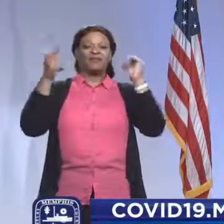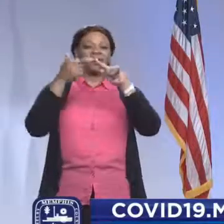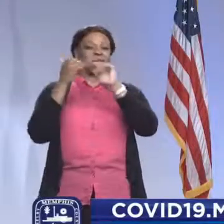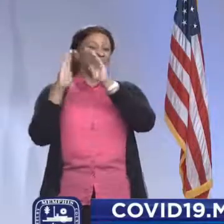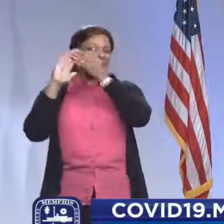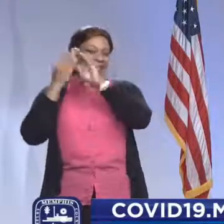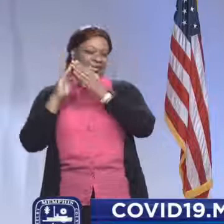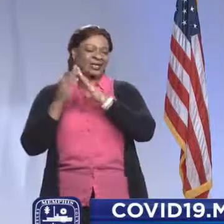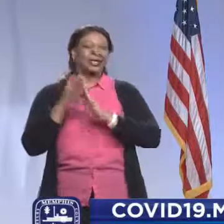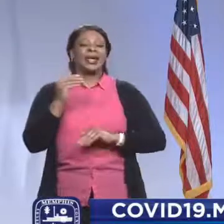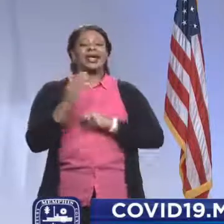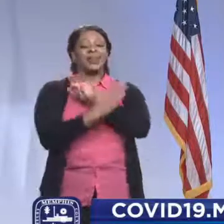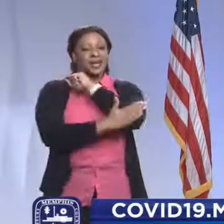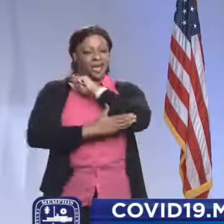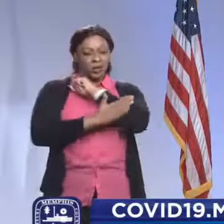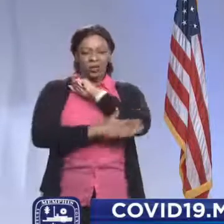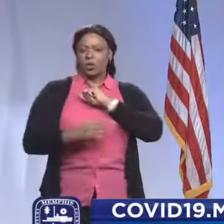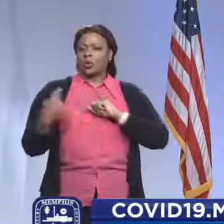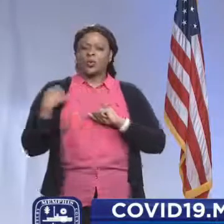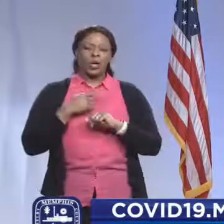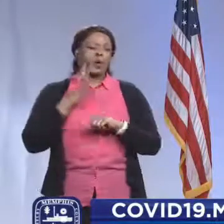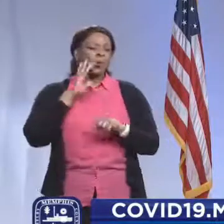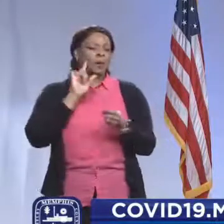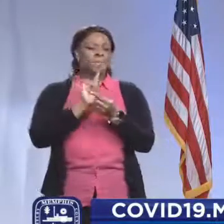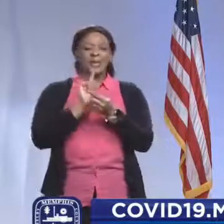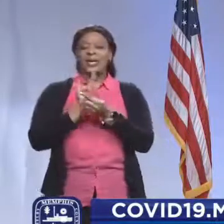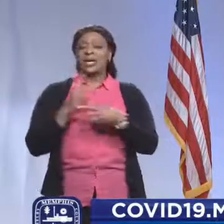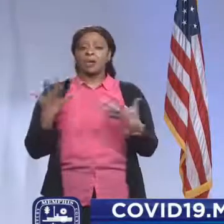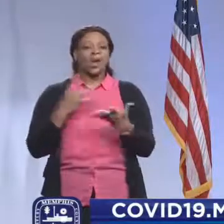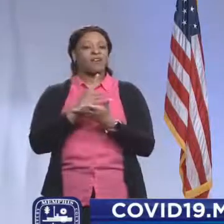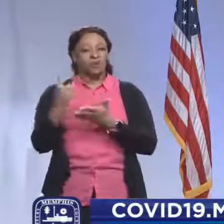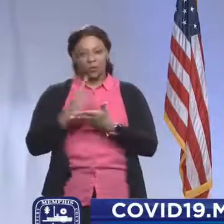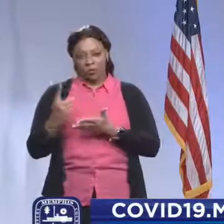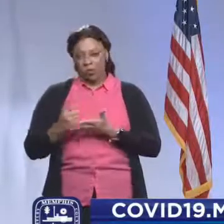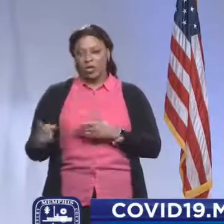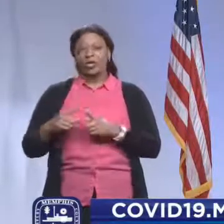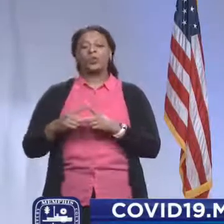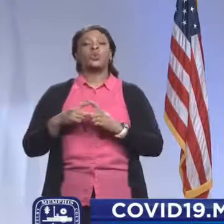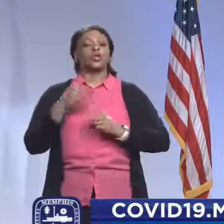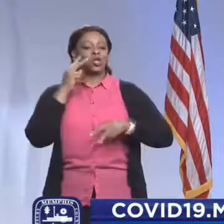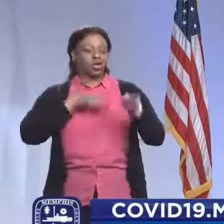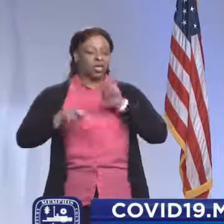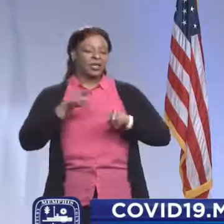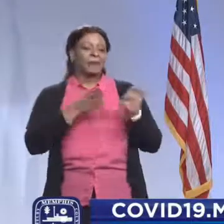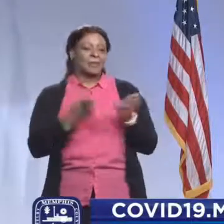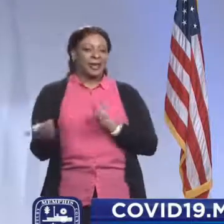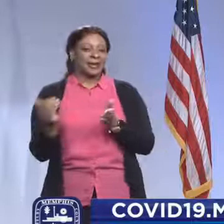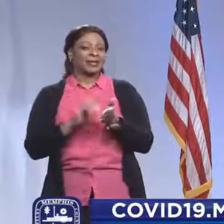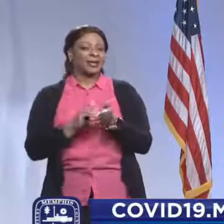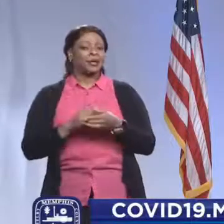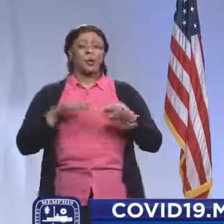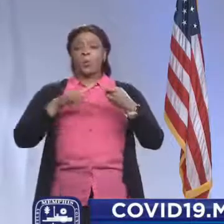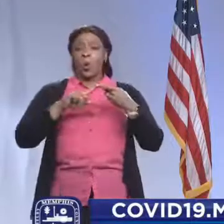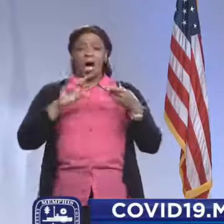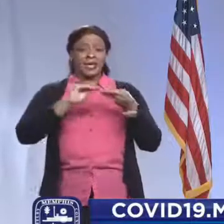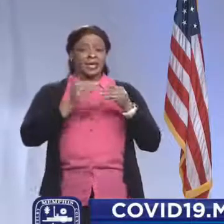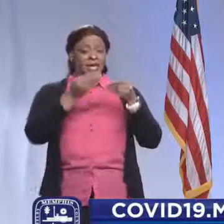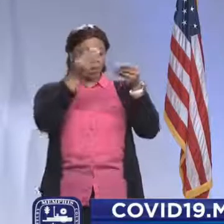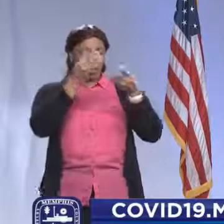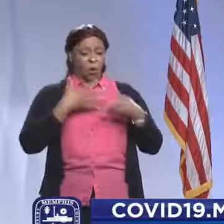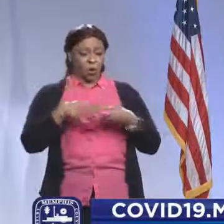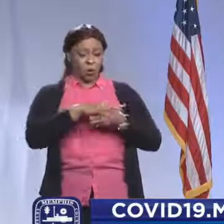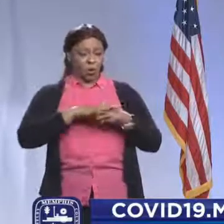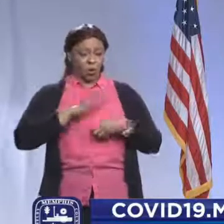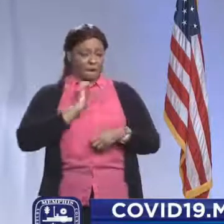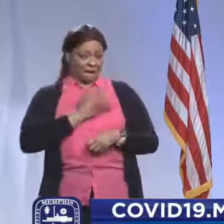and the county, and we're going to meet weekly and revisit the plan. One, based on the data that we have locally on